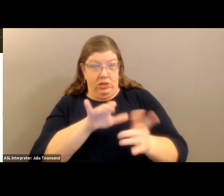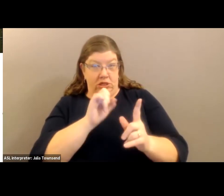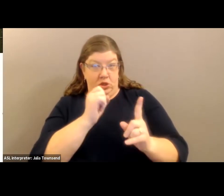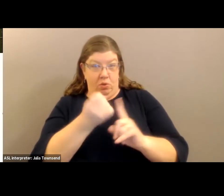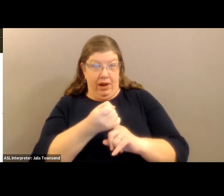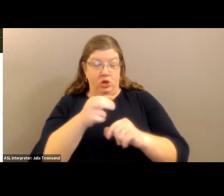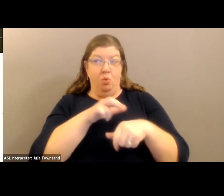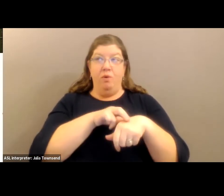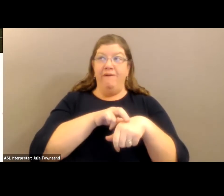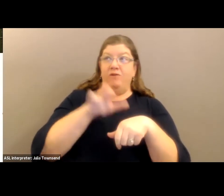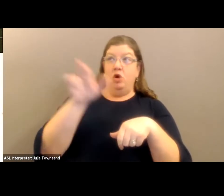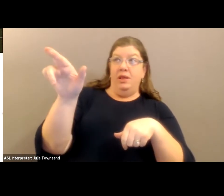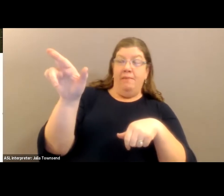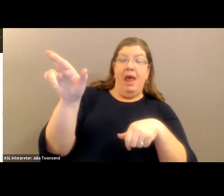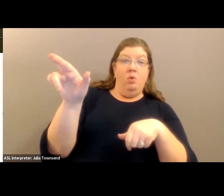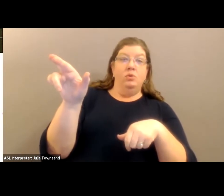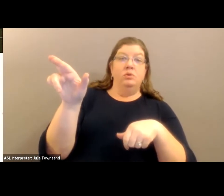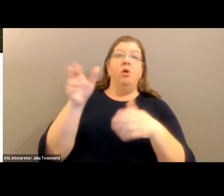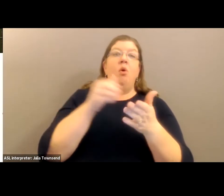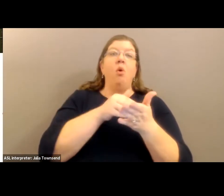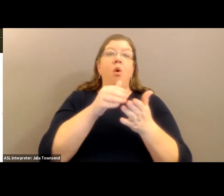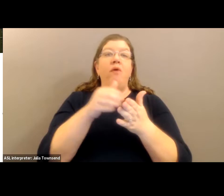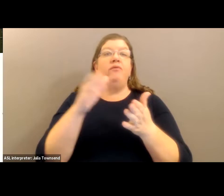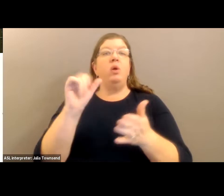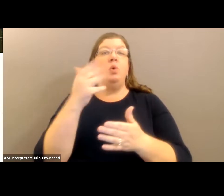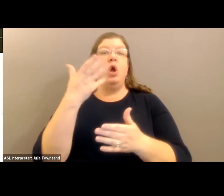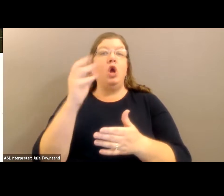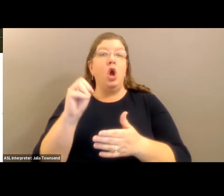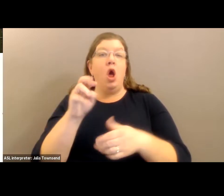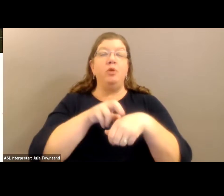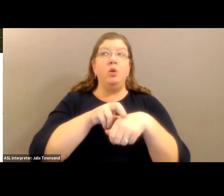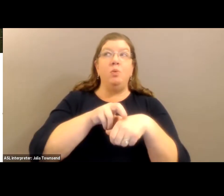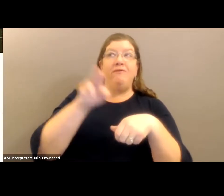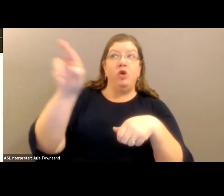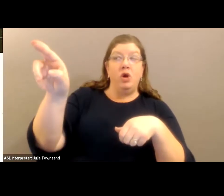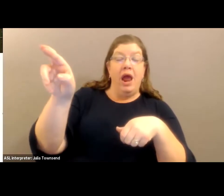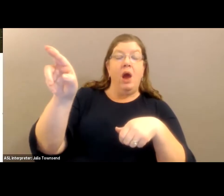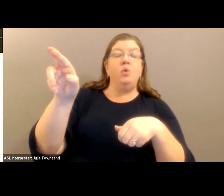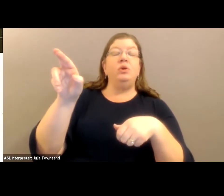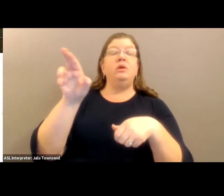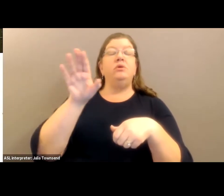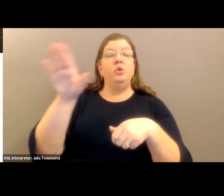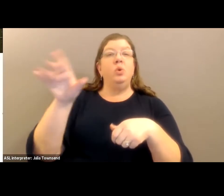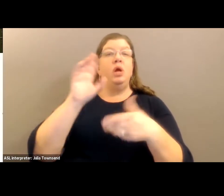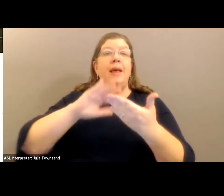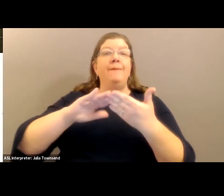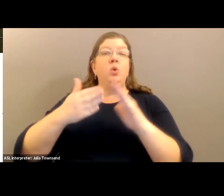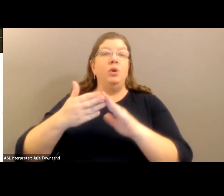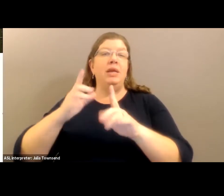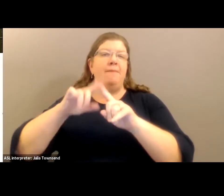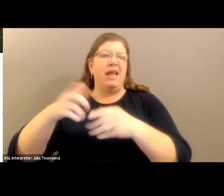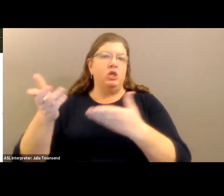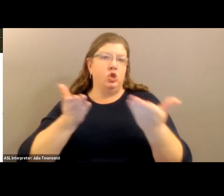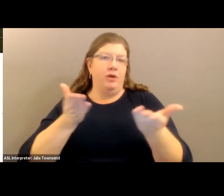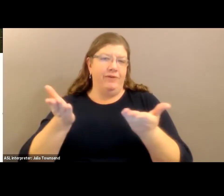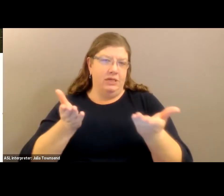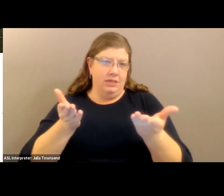they'll refer them out. Often with CALM, their referral out is to their community-based